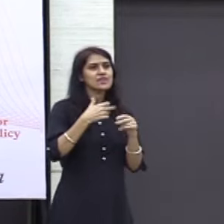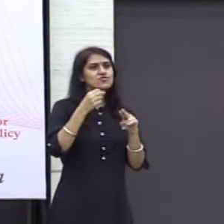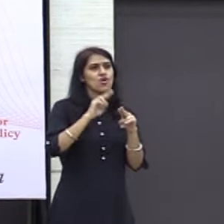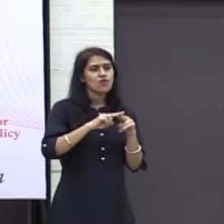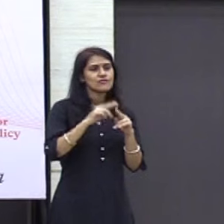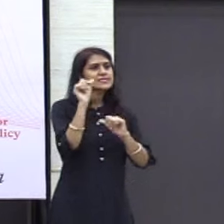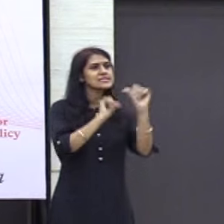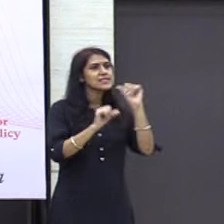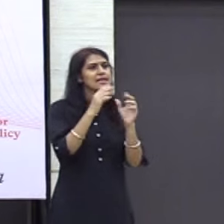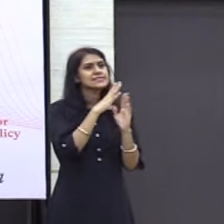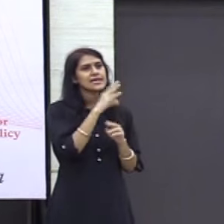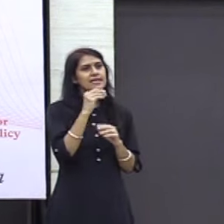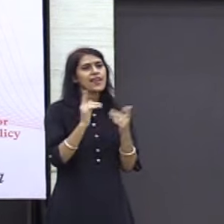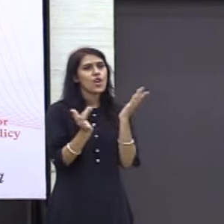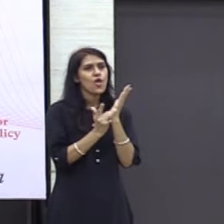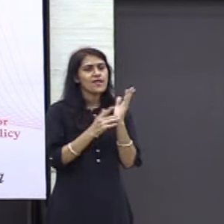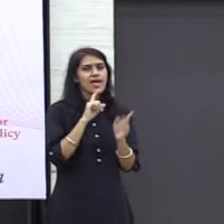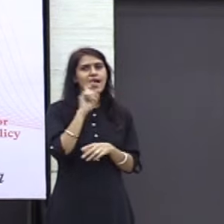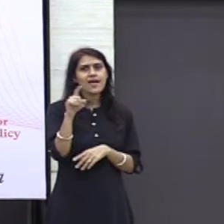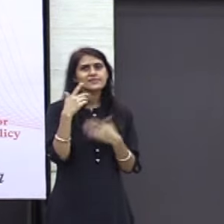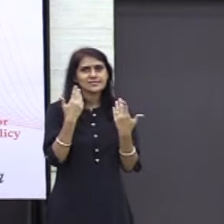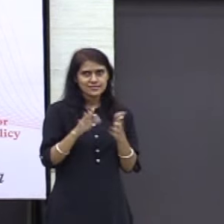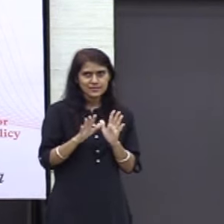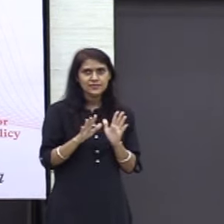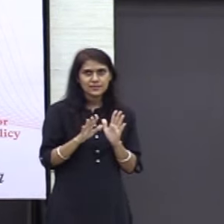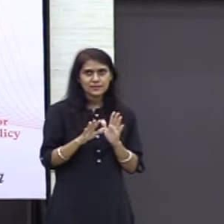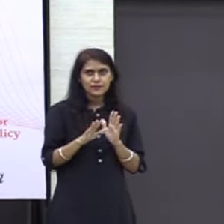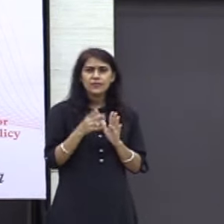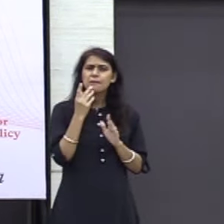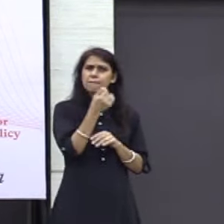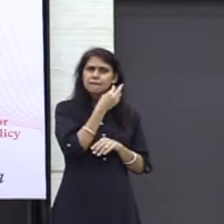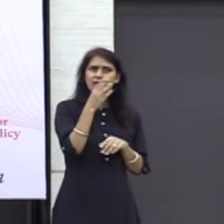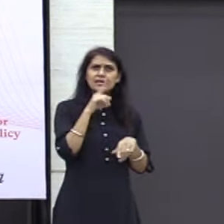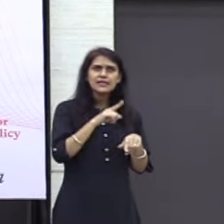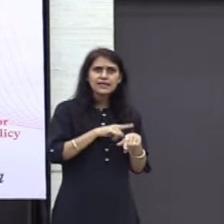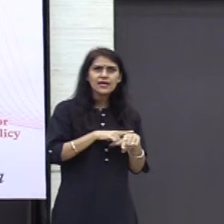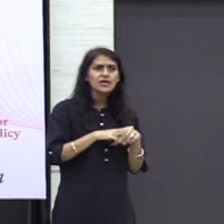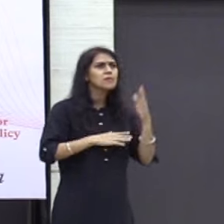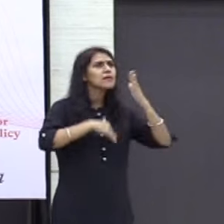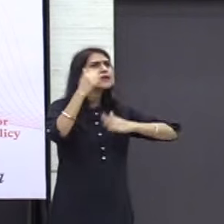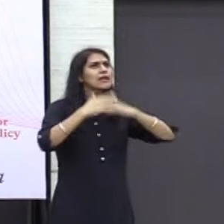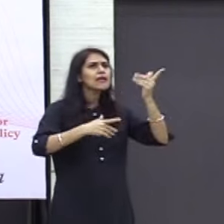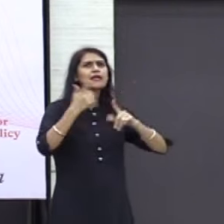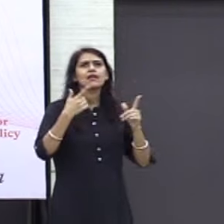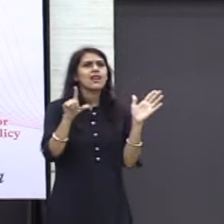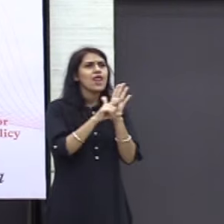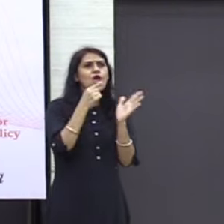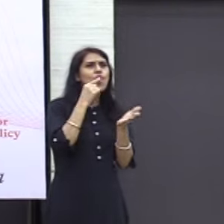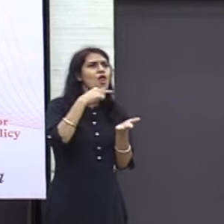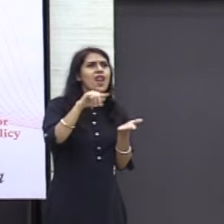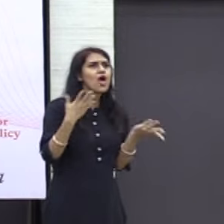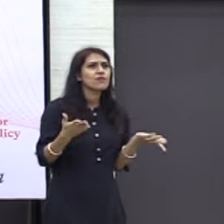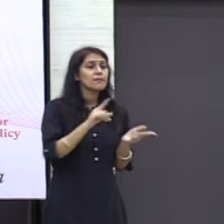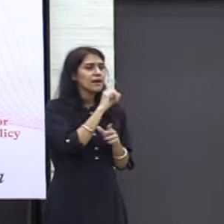and technology, I said there's a lot of an illegal construction that is taking place in India. We're talking about